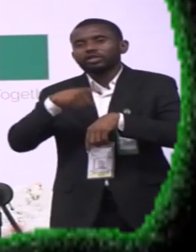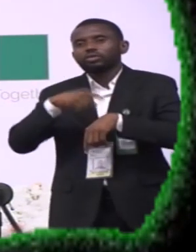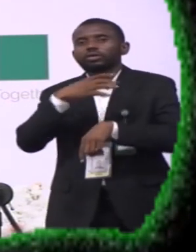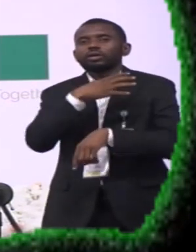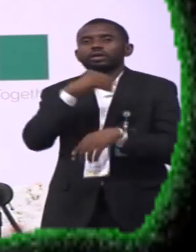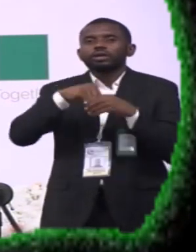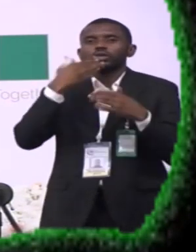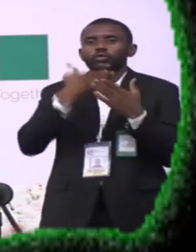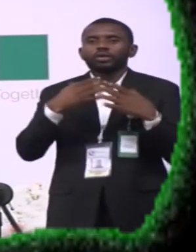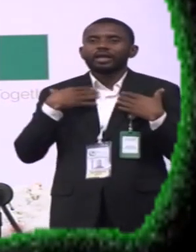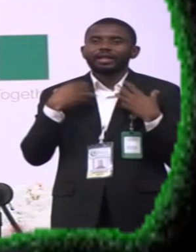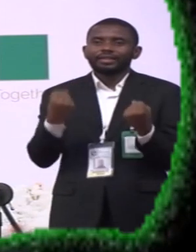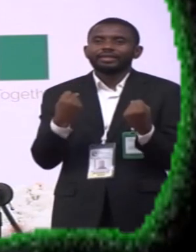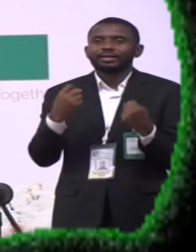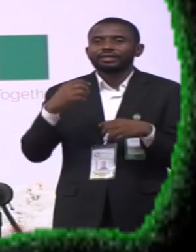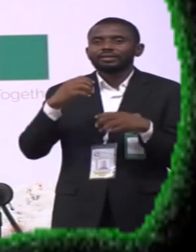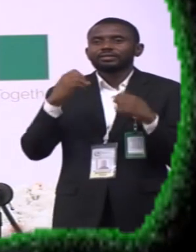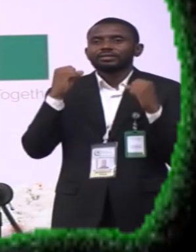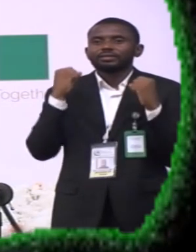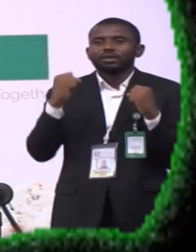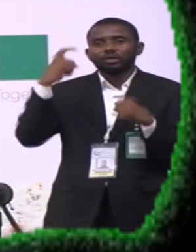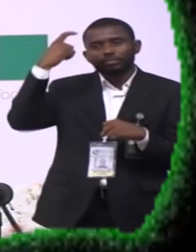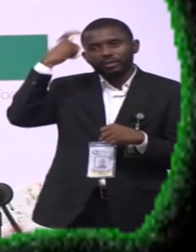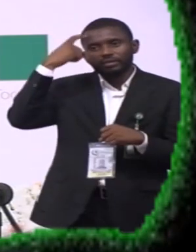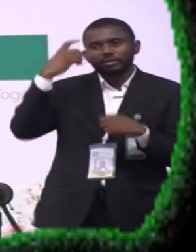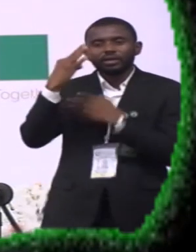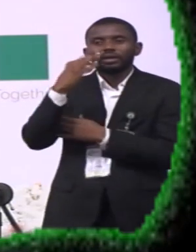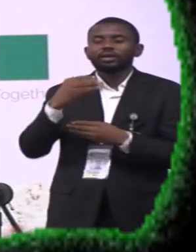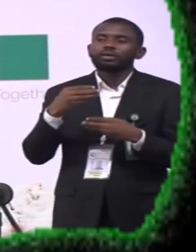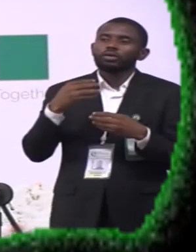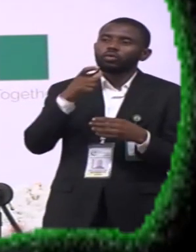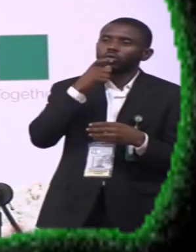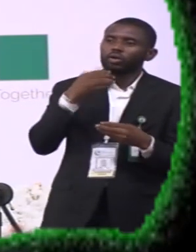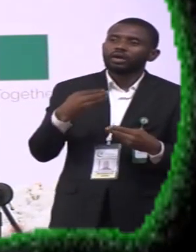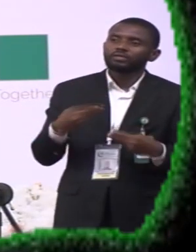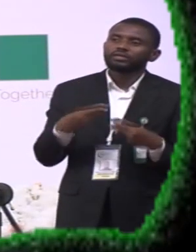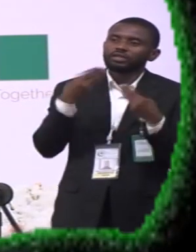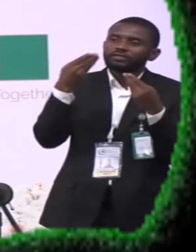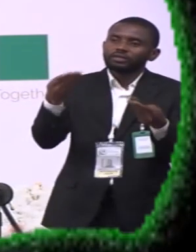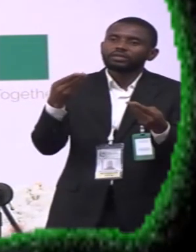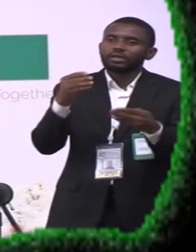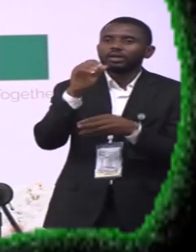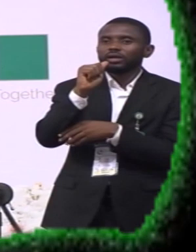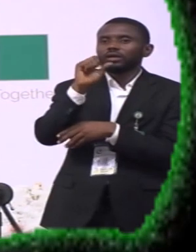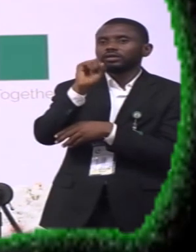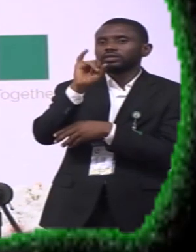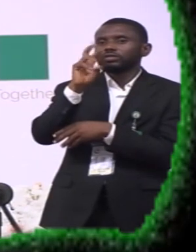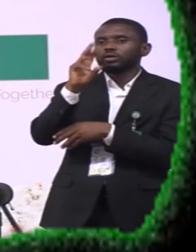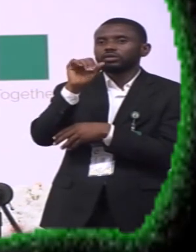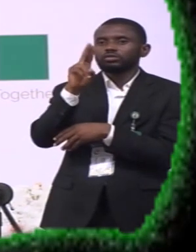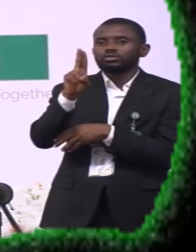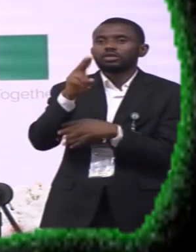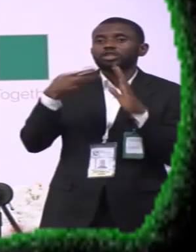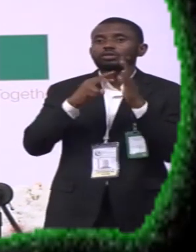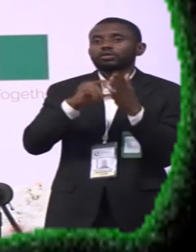guidance. May the Almighty Allah who has granted Ashwaju, the meaning of Ashwaju is the leader, the victory of